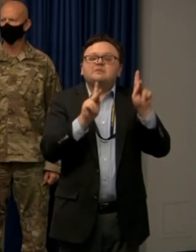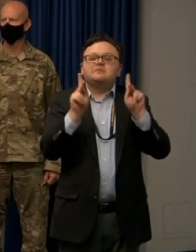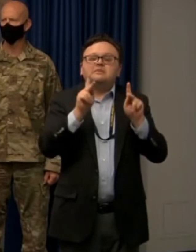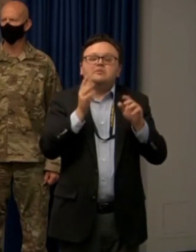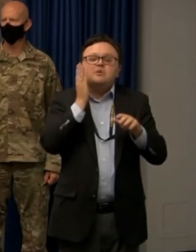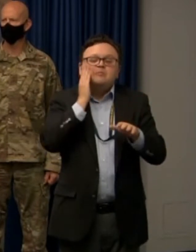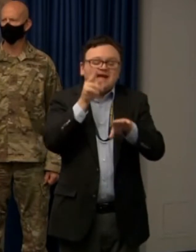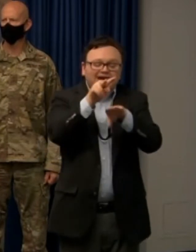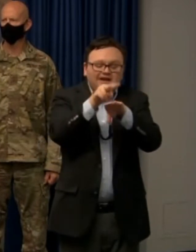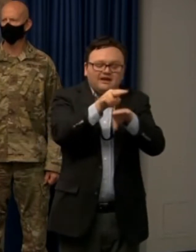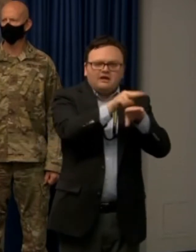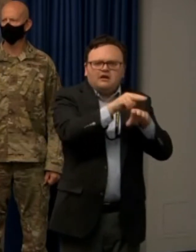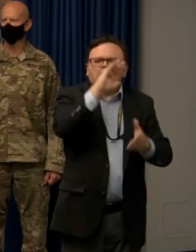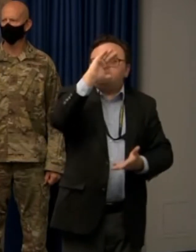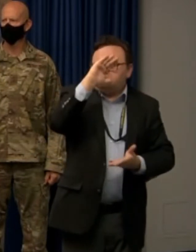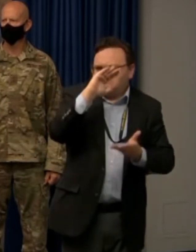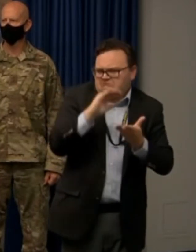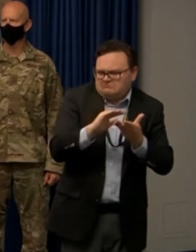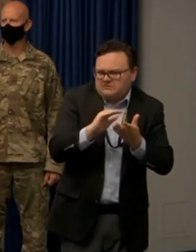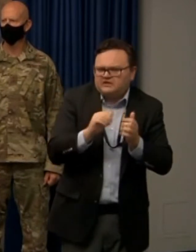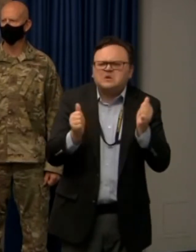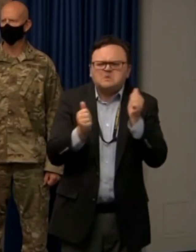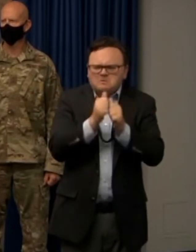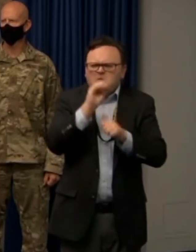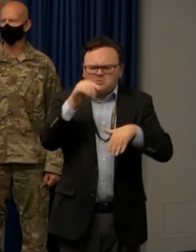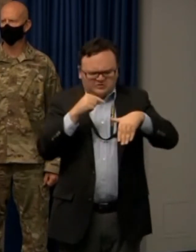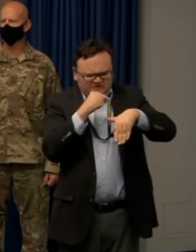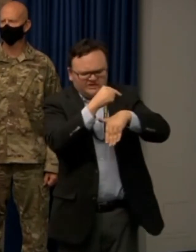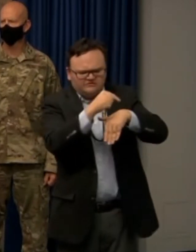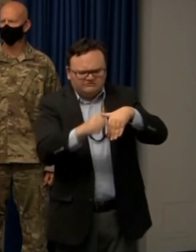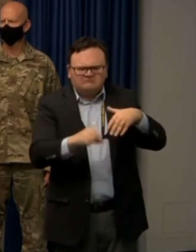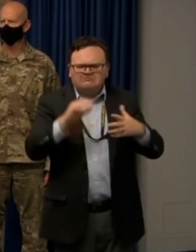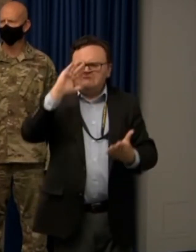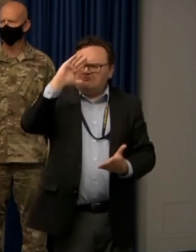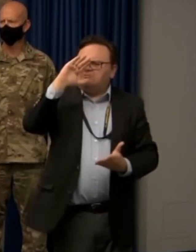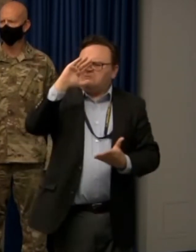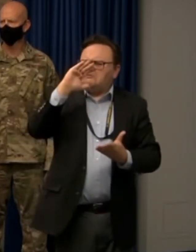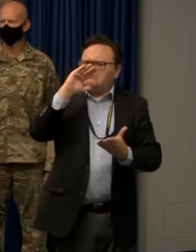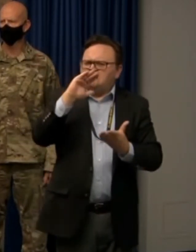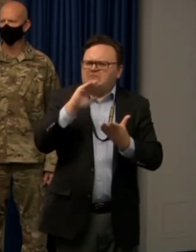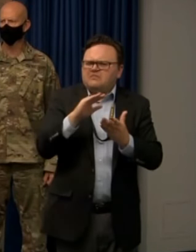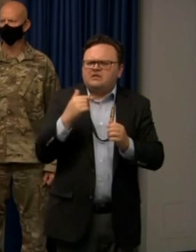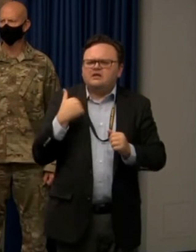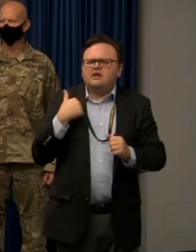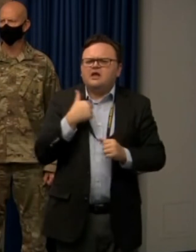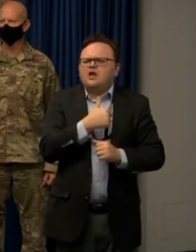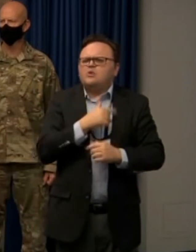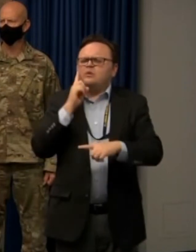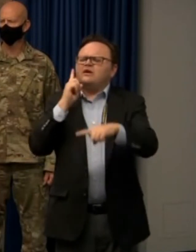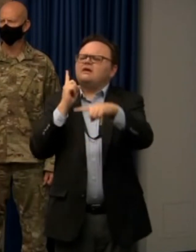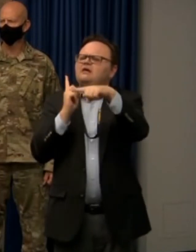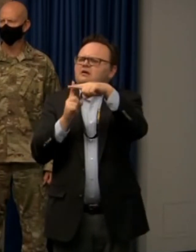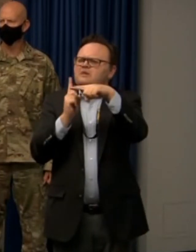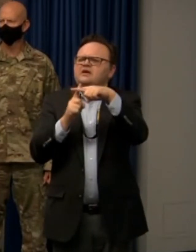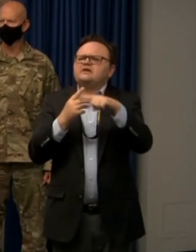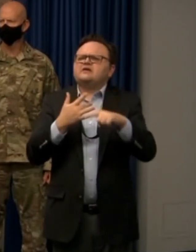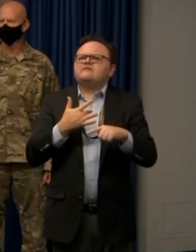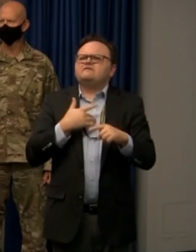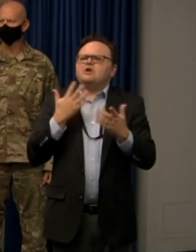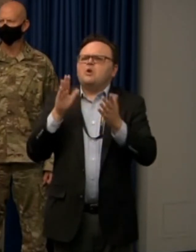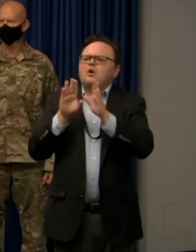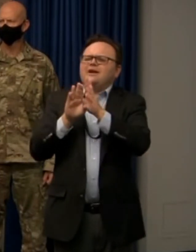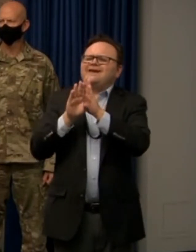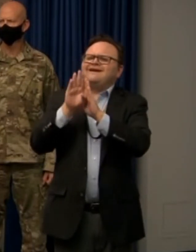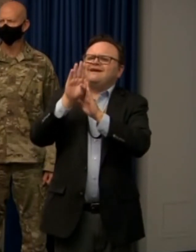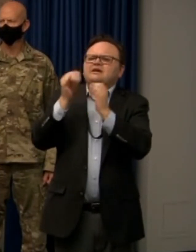every part of the state is down from where it was, and so we definitely believe that that we've seen a peak there. So we believe